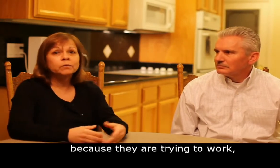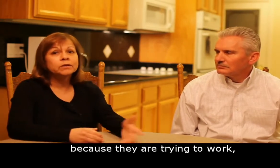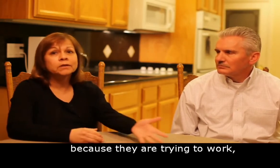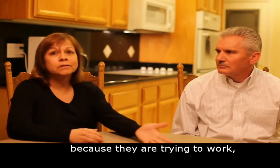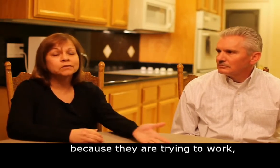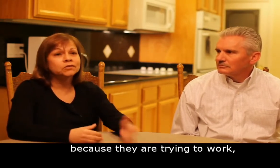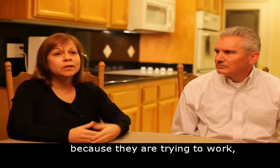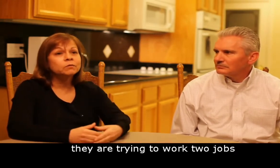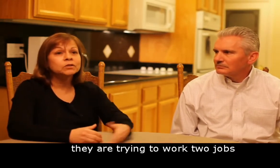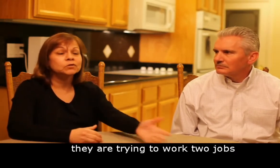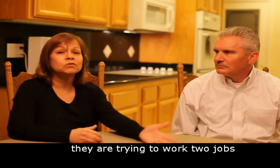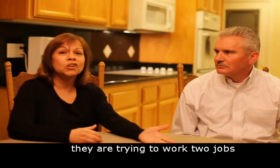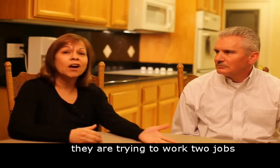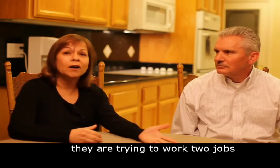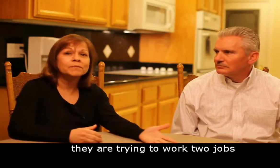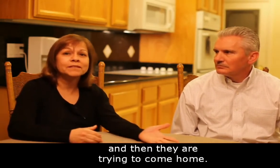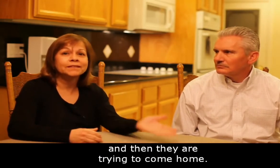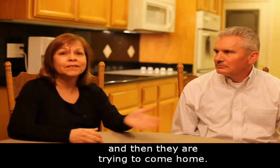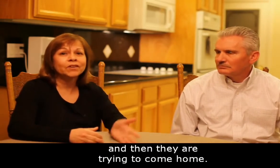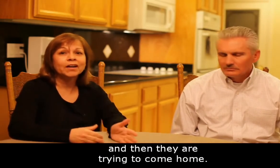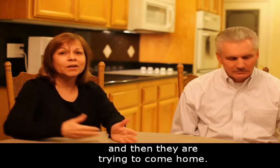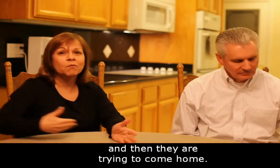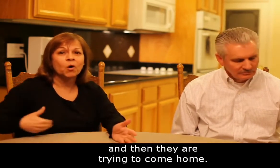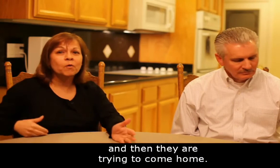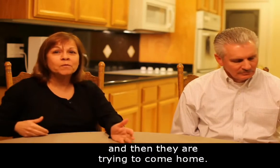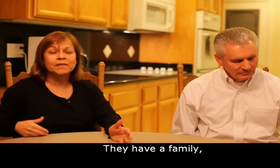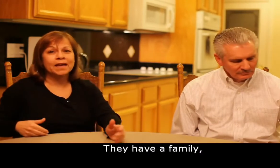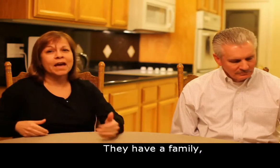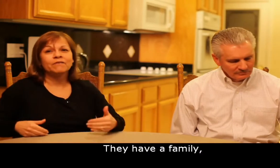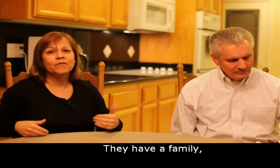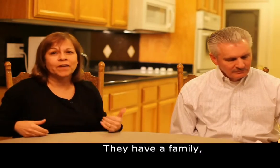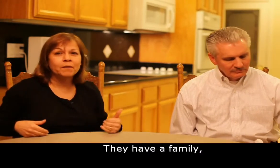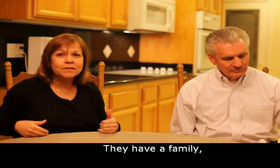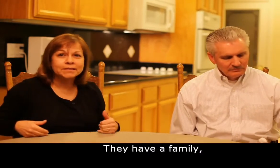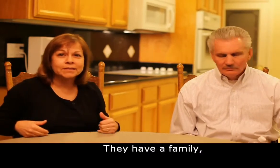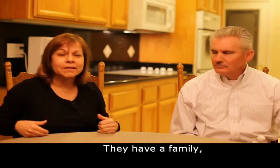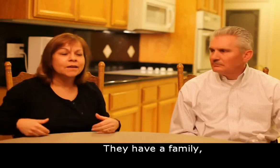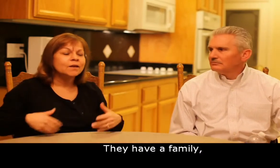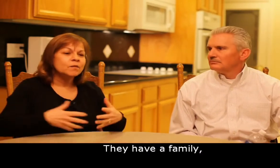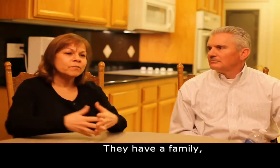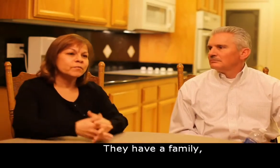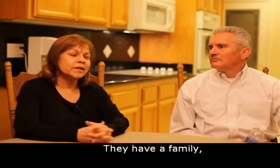work 2 jobs, and then they've got to come home and they have a family. But